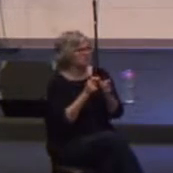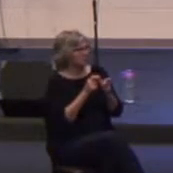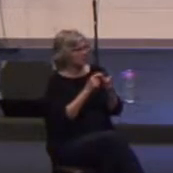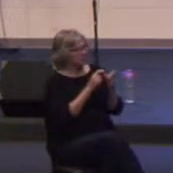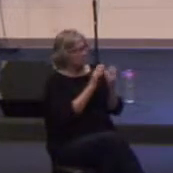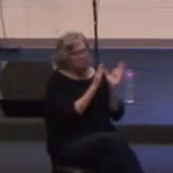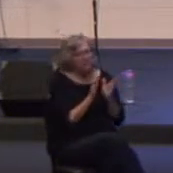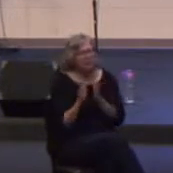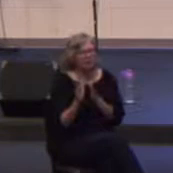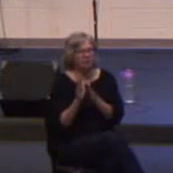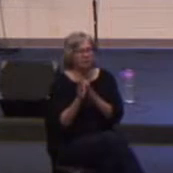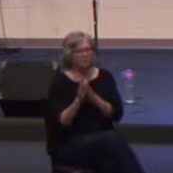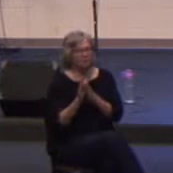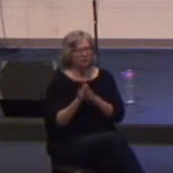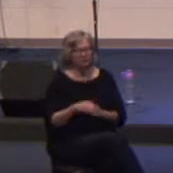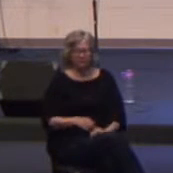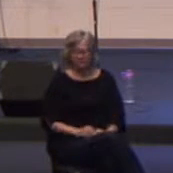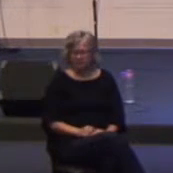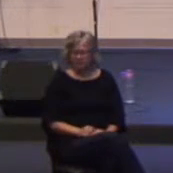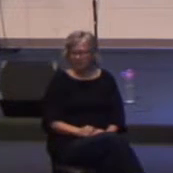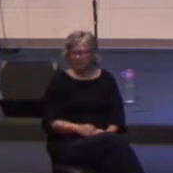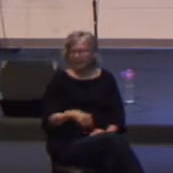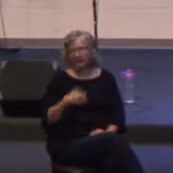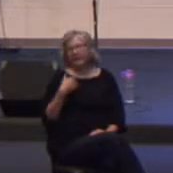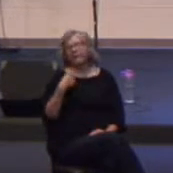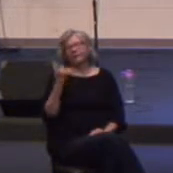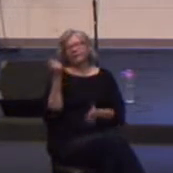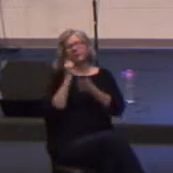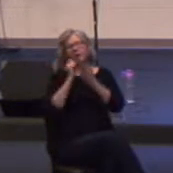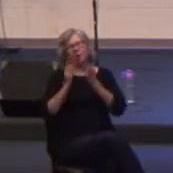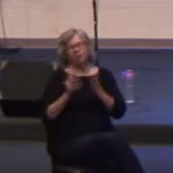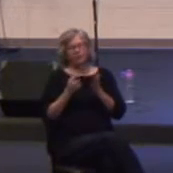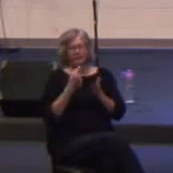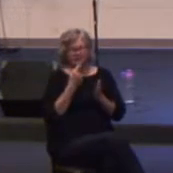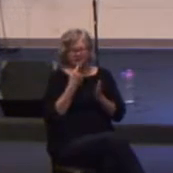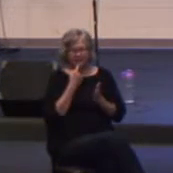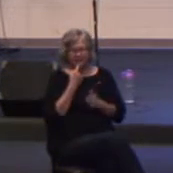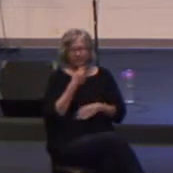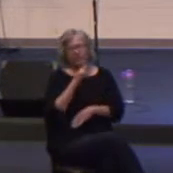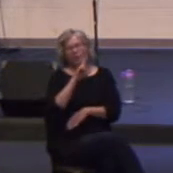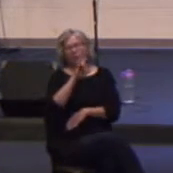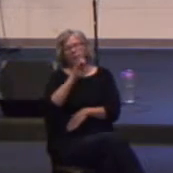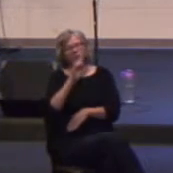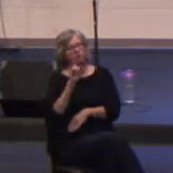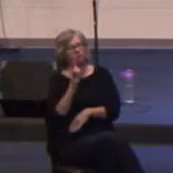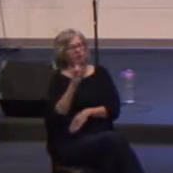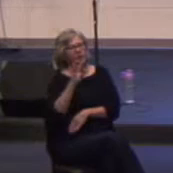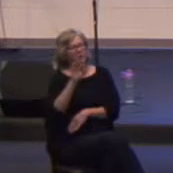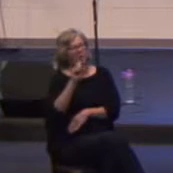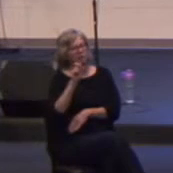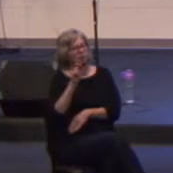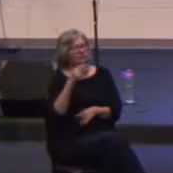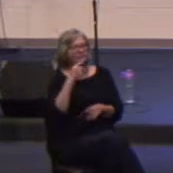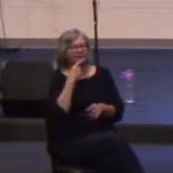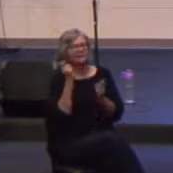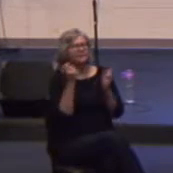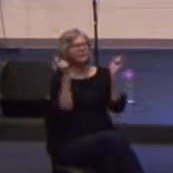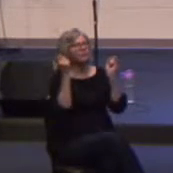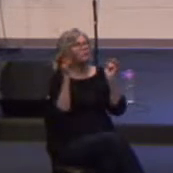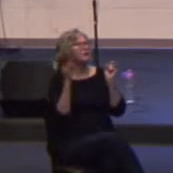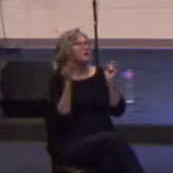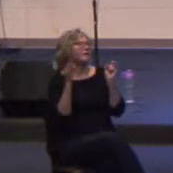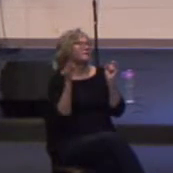really informative in my life when I was in college, a guy named Richard Foster wrote a book called Celebration of